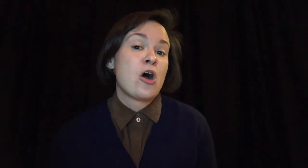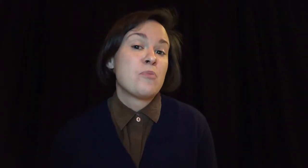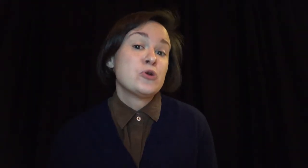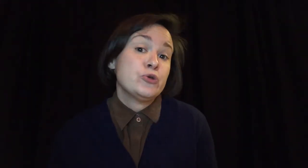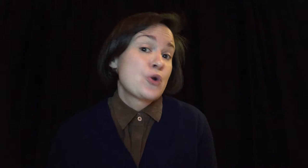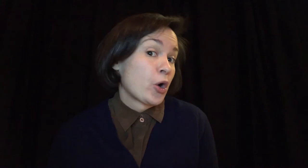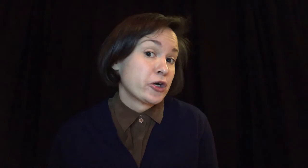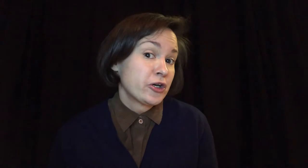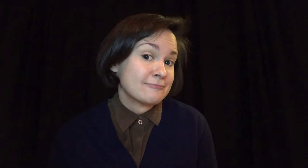call Pooh's Corner.